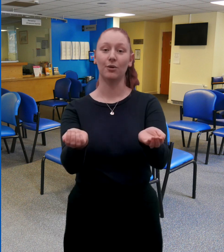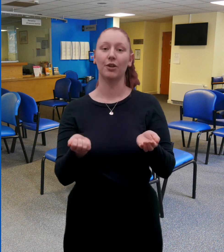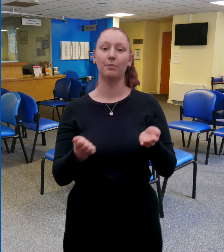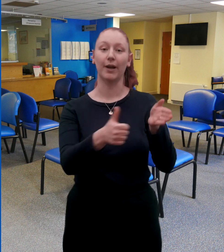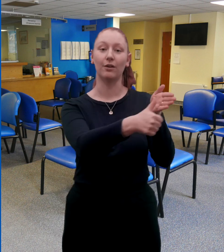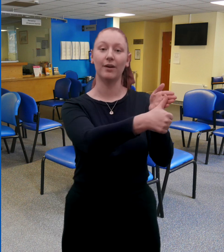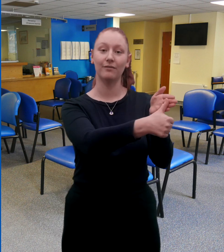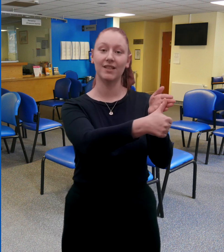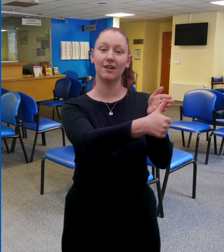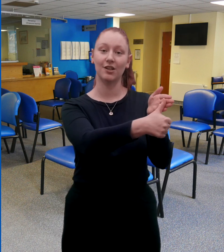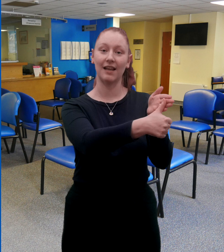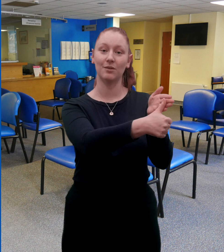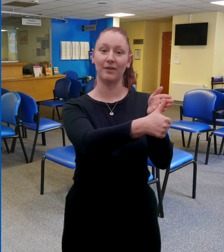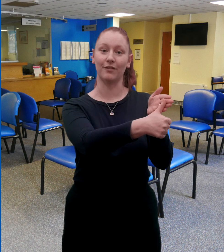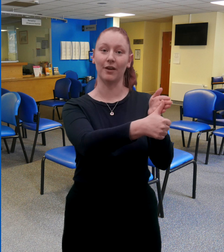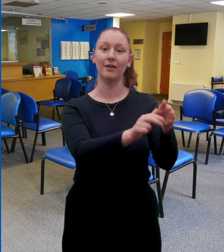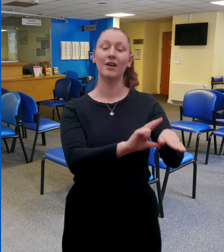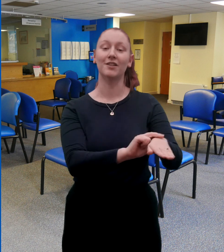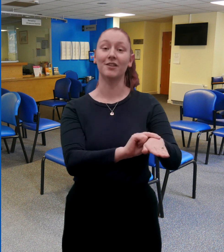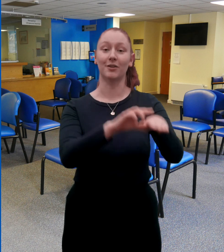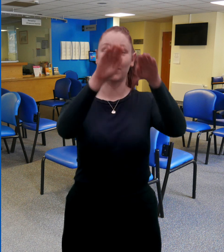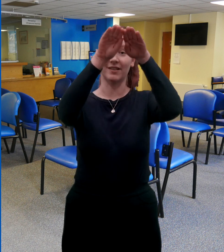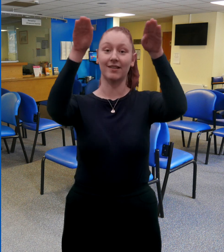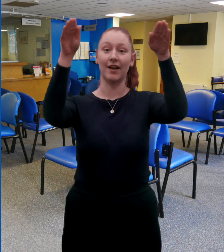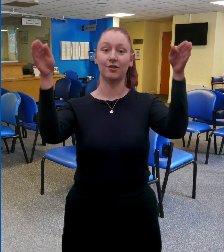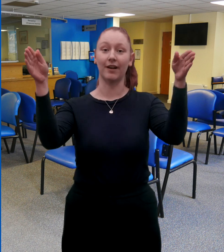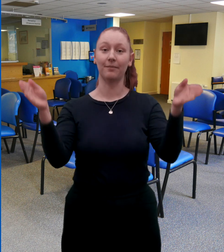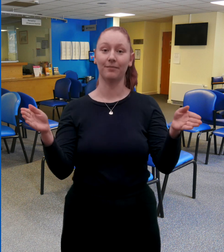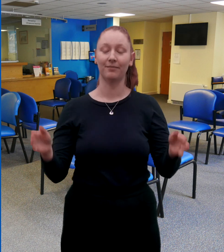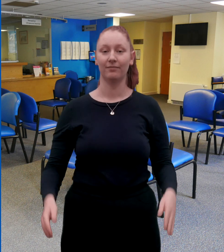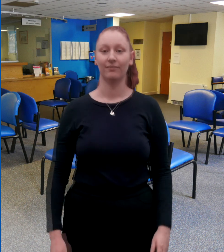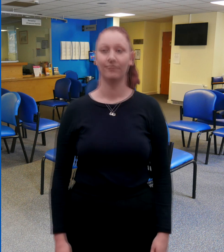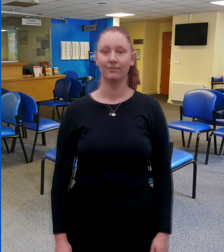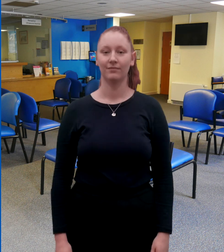make sure you bring your invitation letter with you to the doctor's surgery.